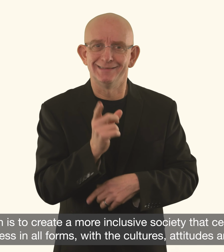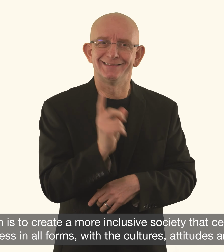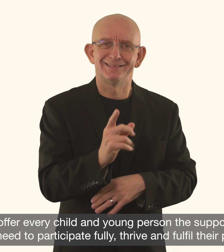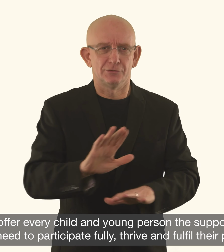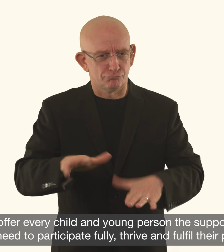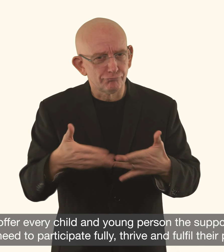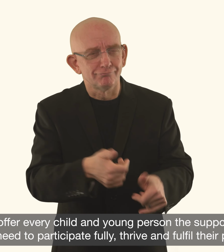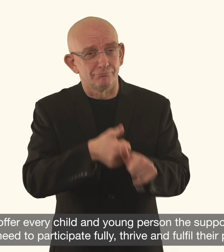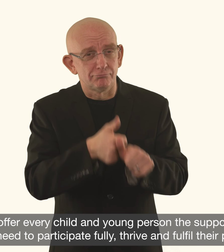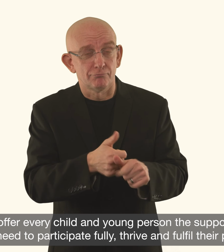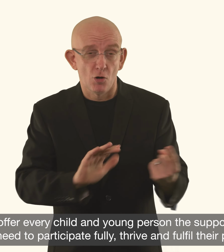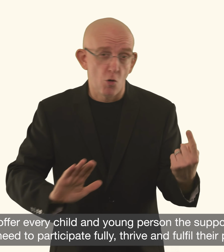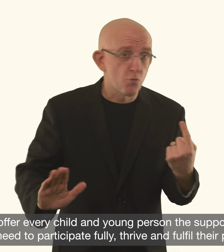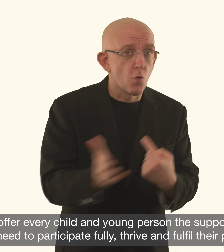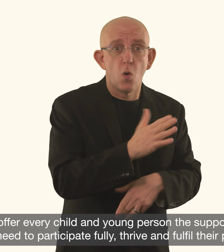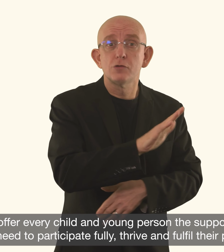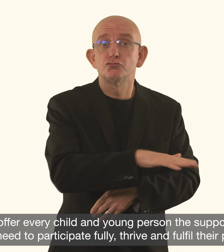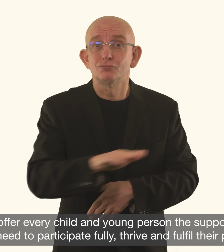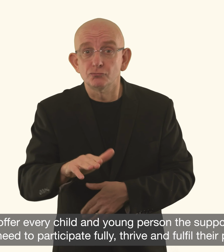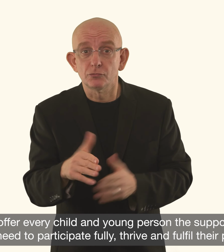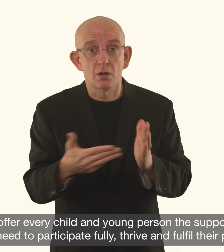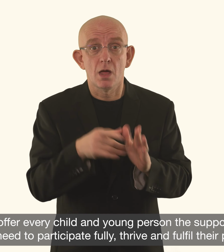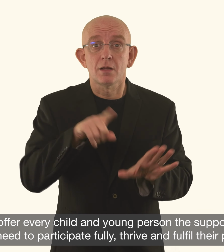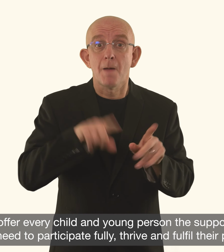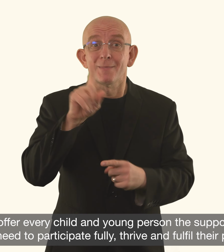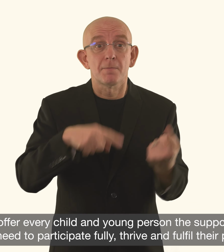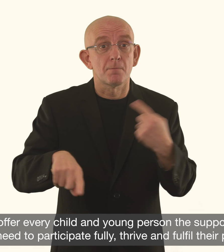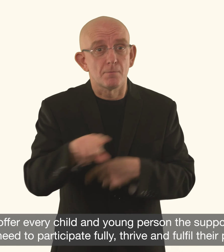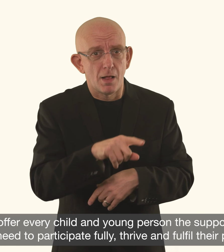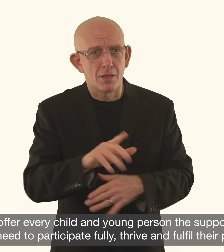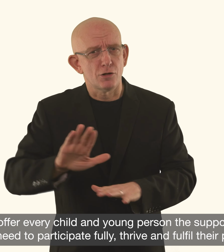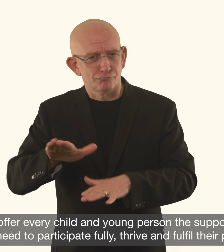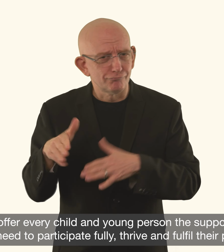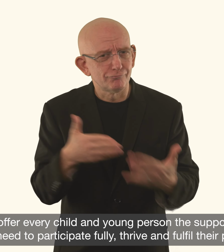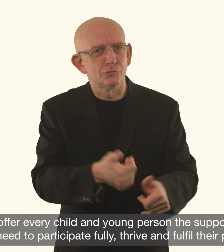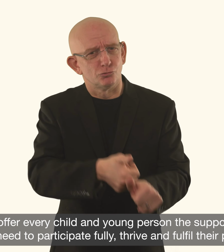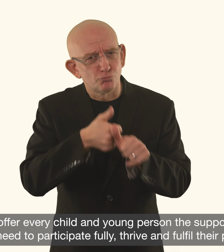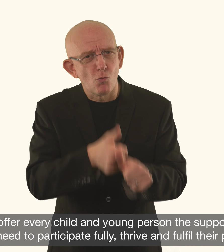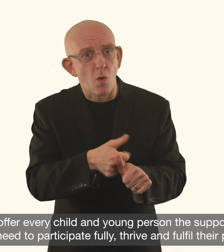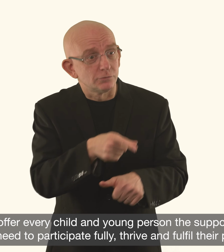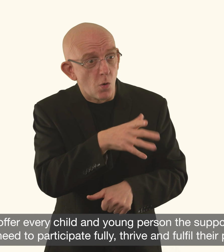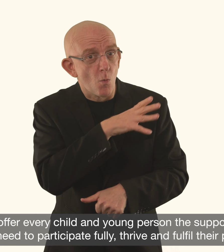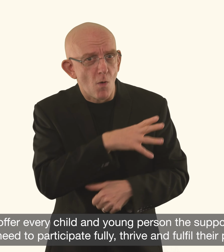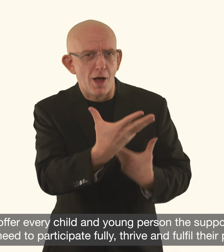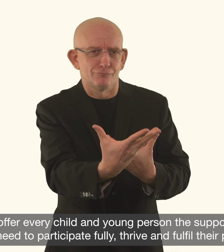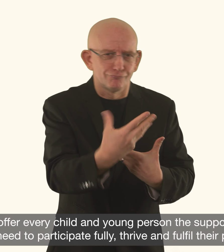To offer every child and young person the support that they need to participate fully, thrive and fulfil their potential.